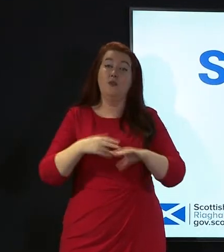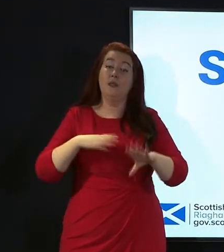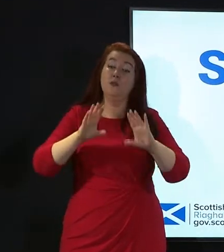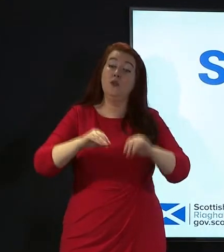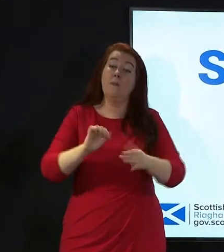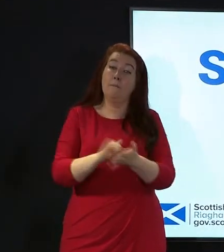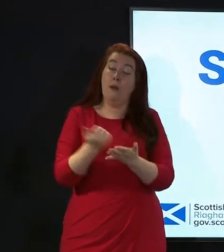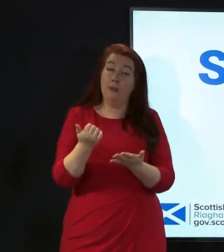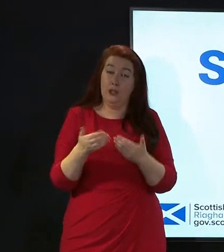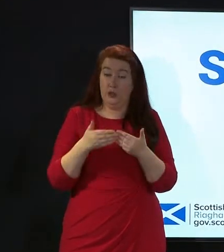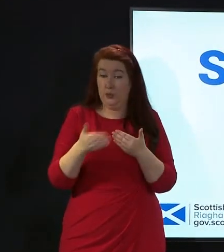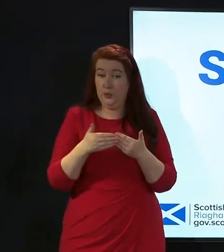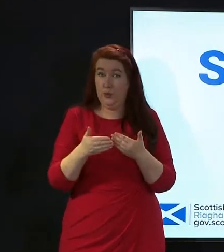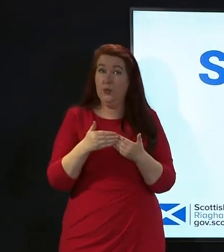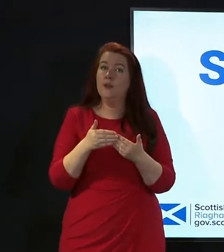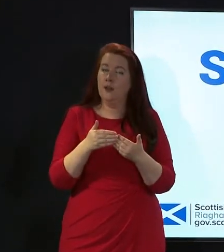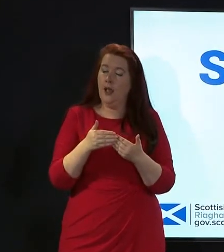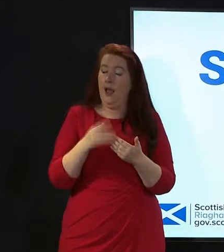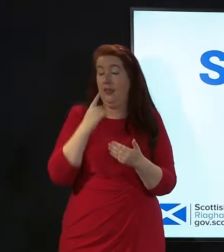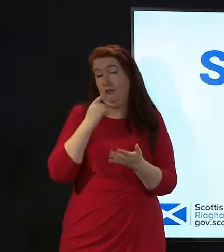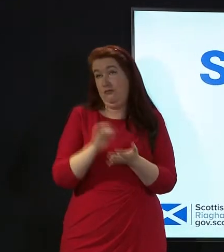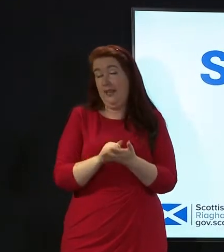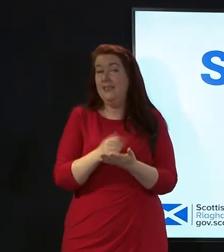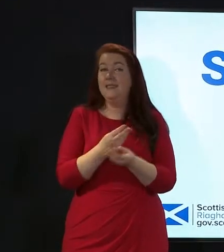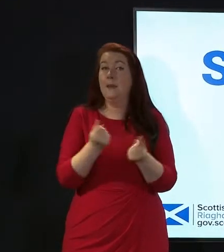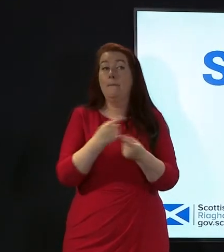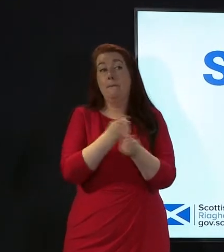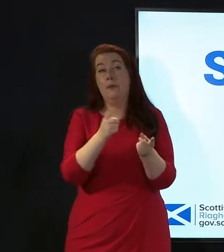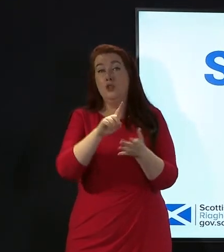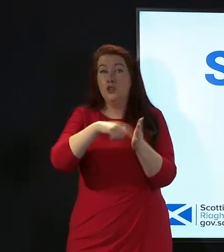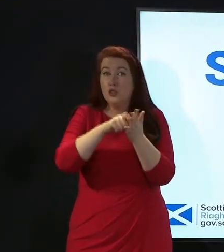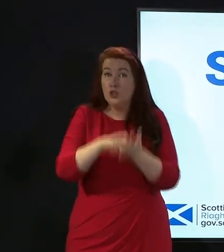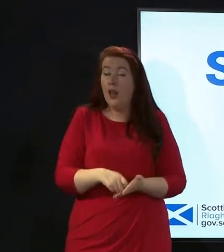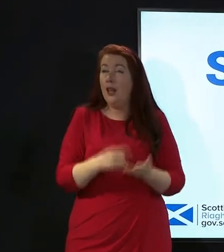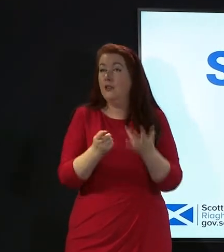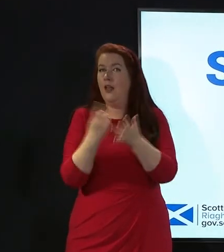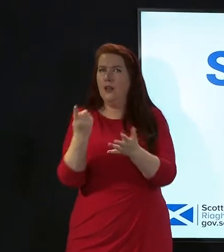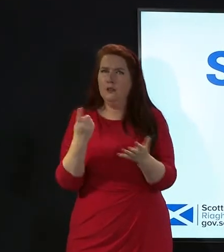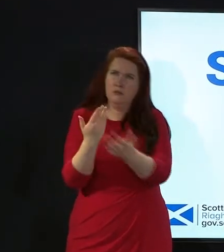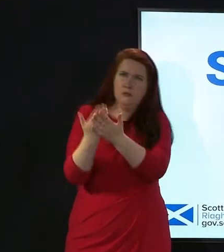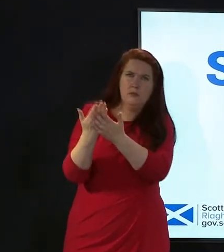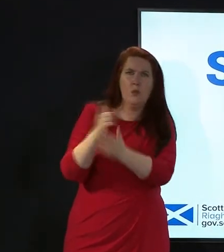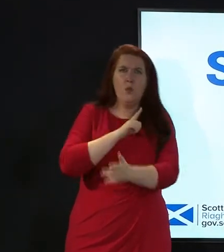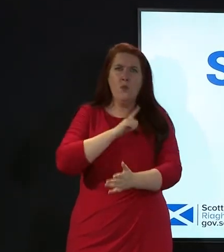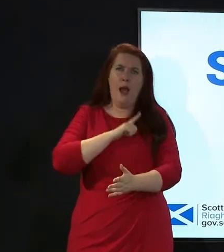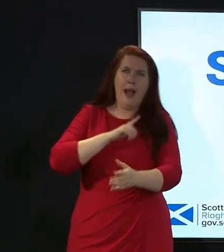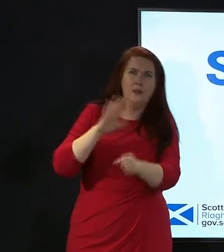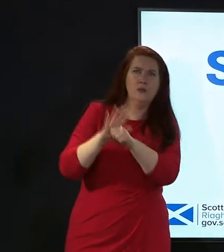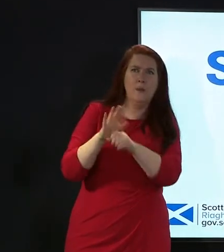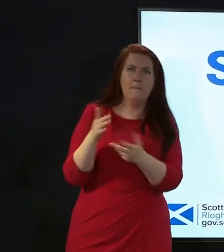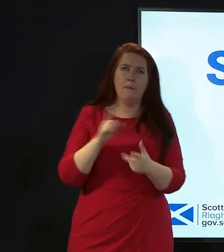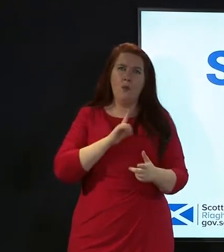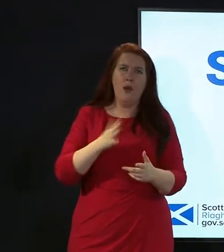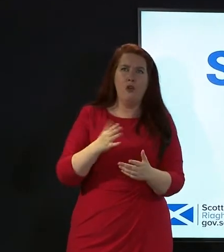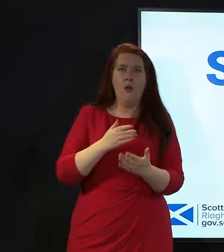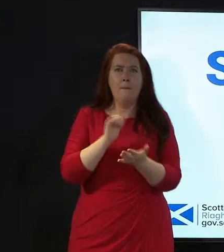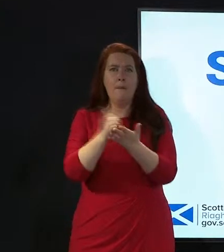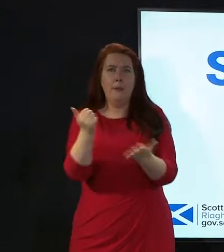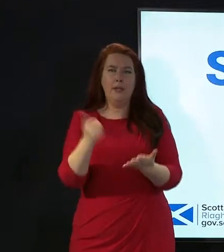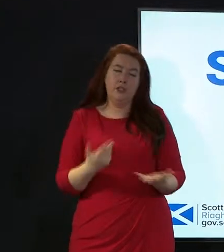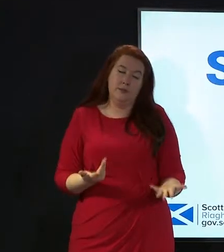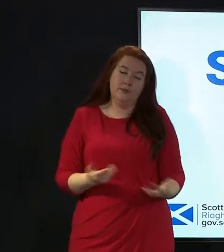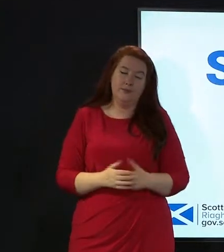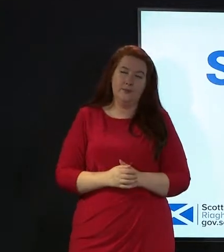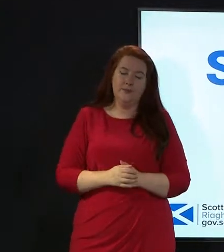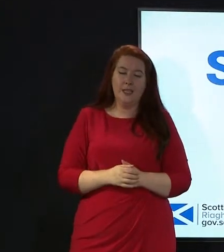soon, we would understandably, I think, have journalists and others demanding to know why we weren't publishing them. The other point, which is